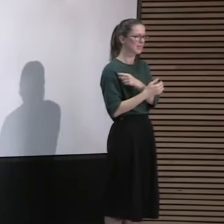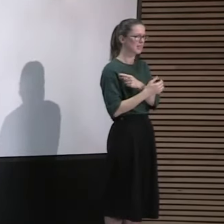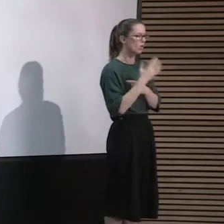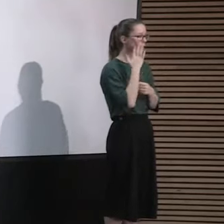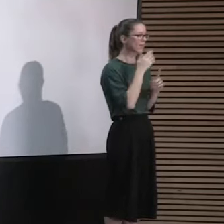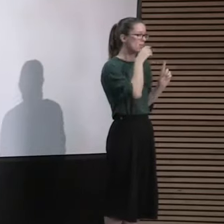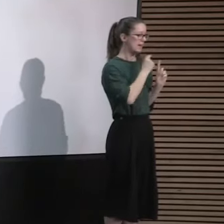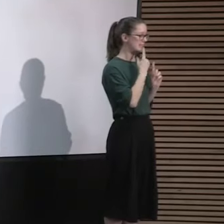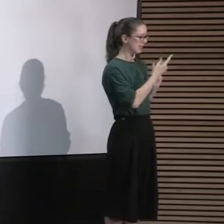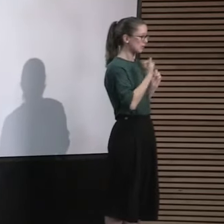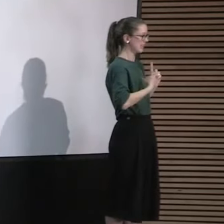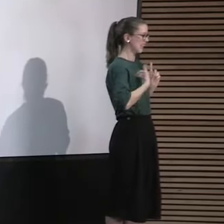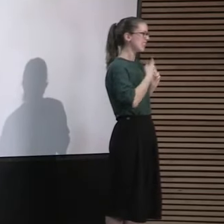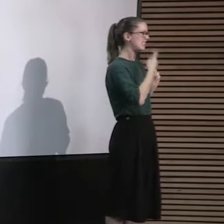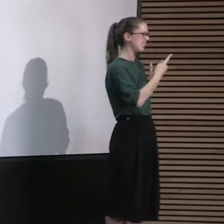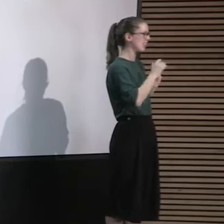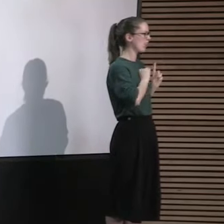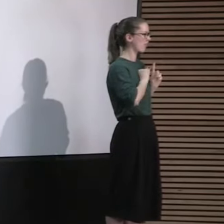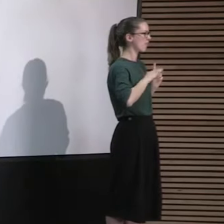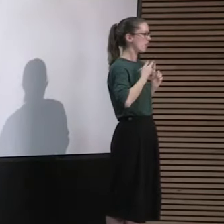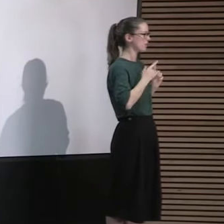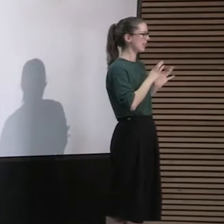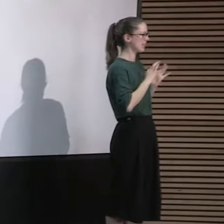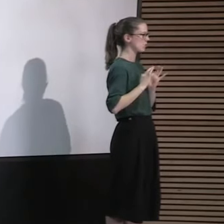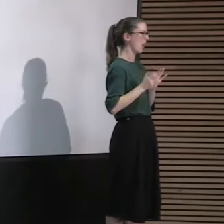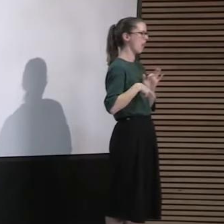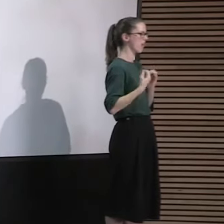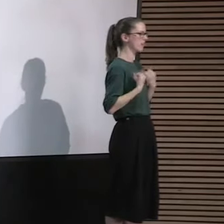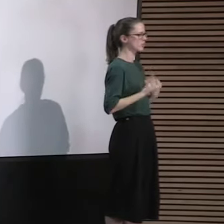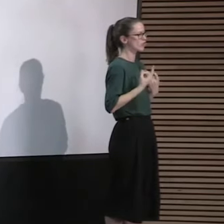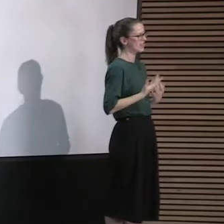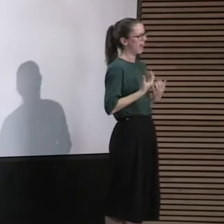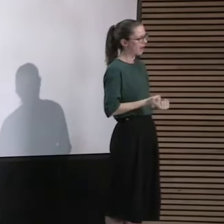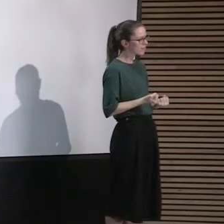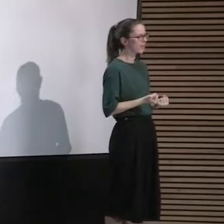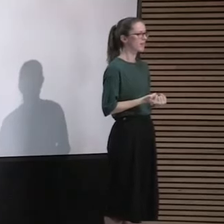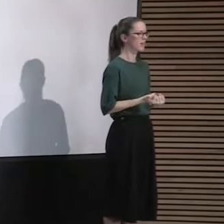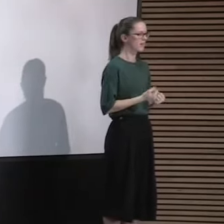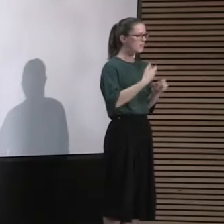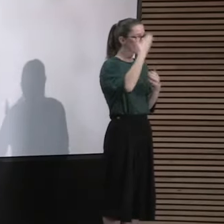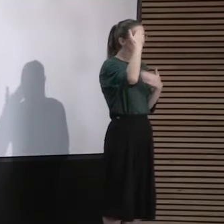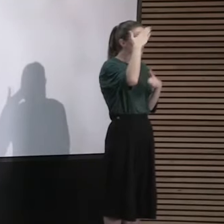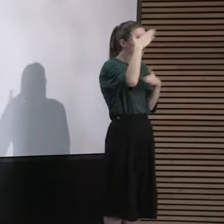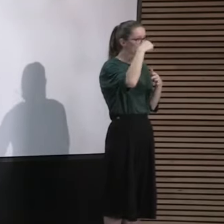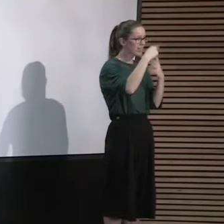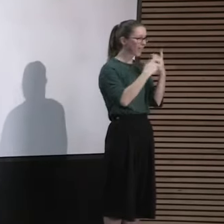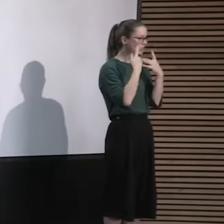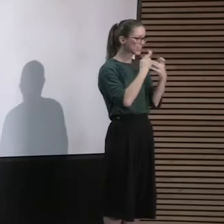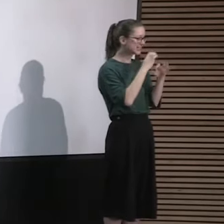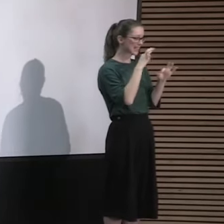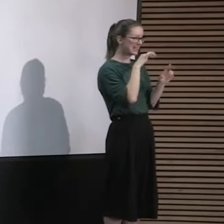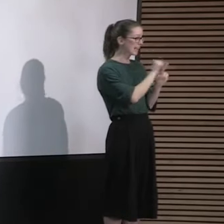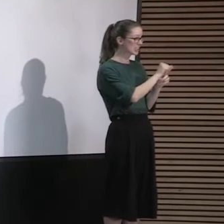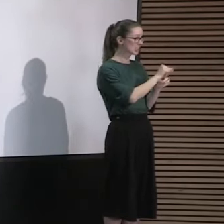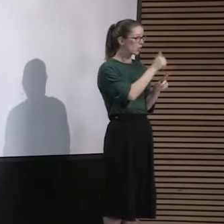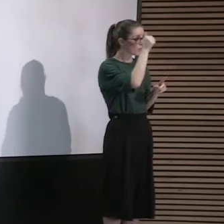his symptoms, he attributed it to a pre-existing condition. I think the important thing is the temperature checks and some of the others. I mean, what we